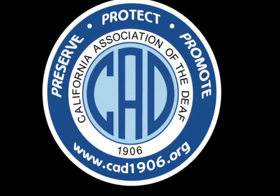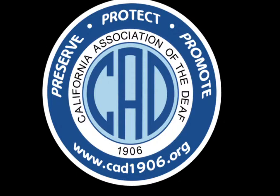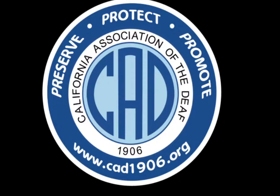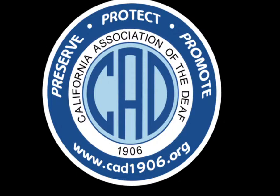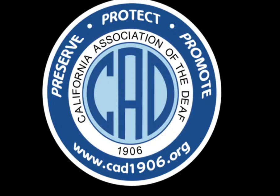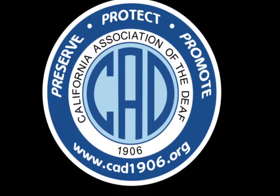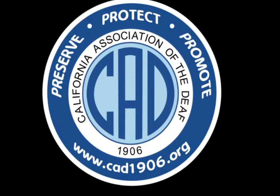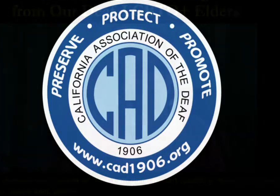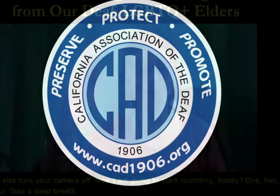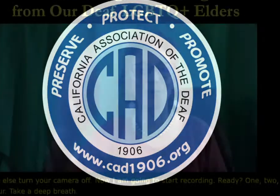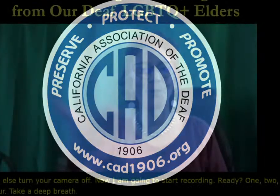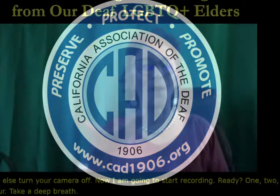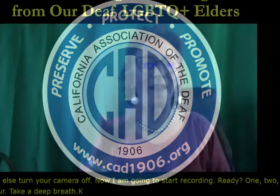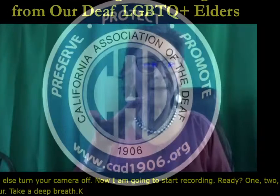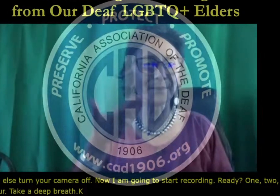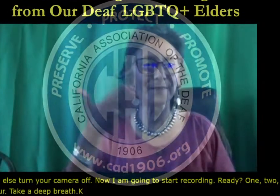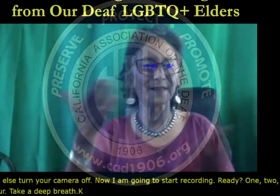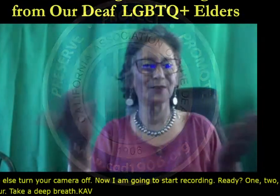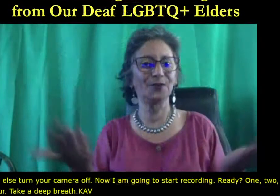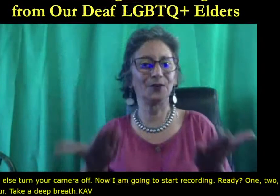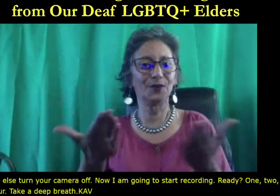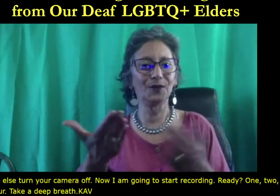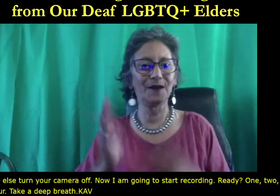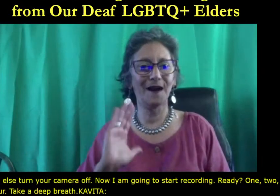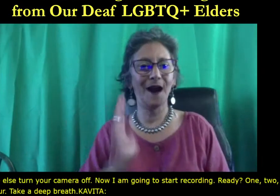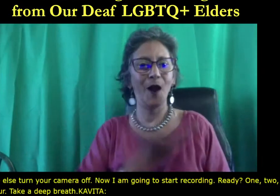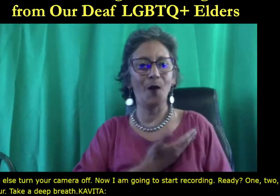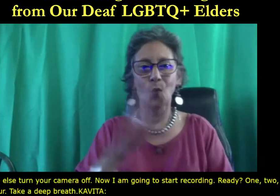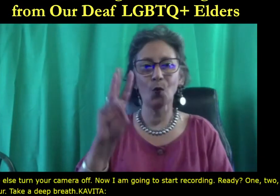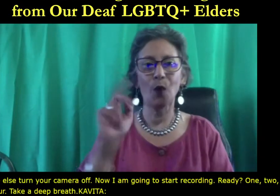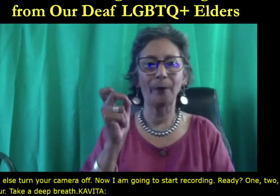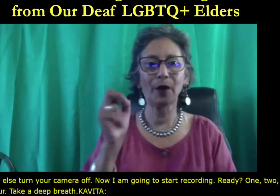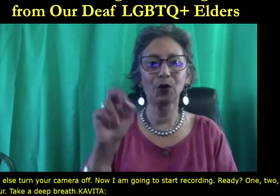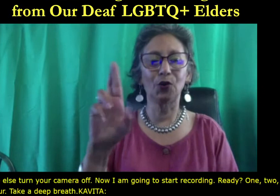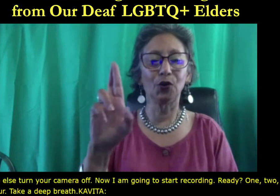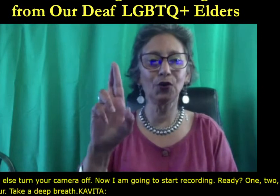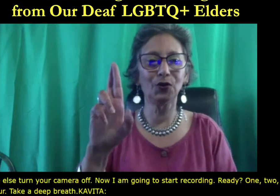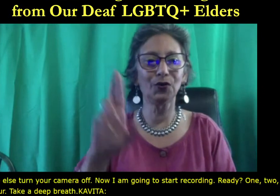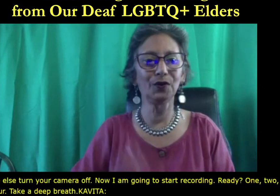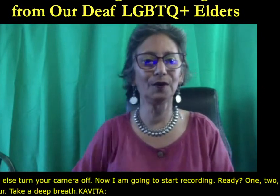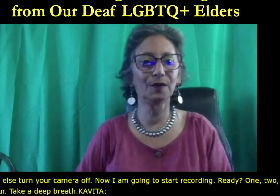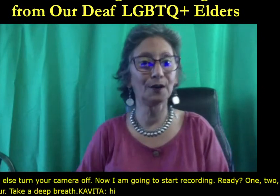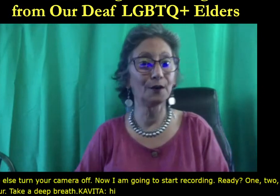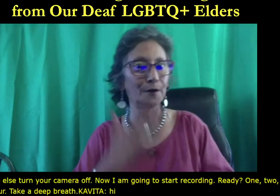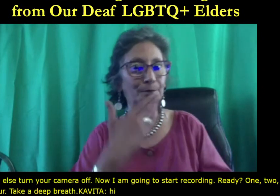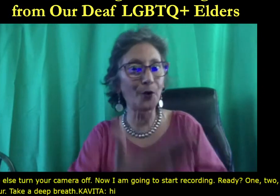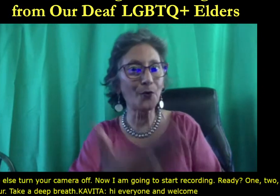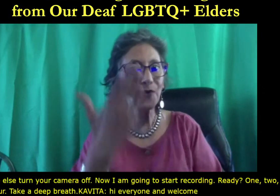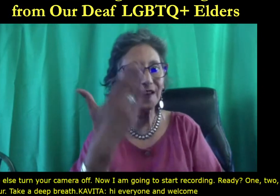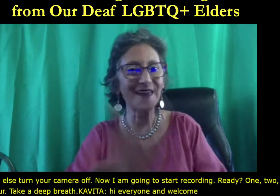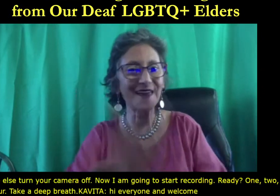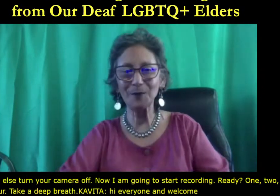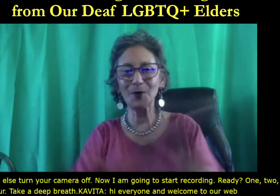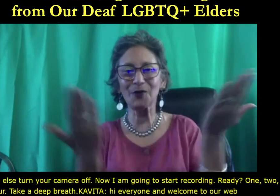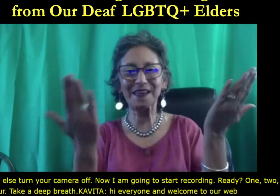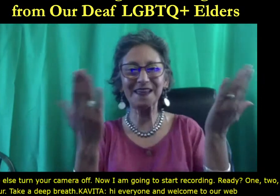hi everyone and welcome here to our webinar good